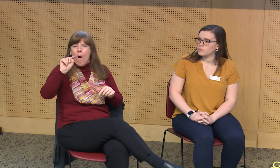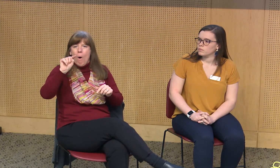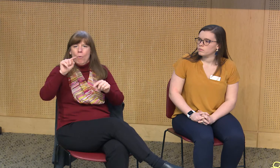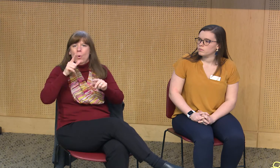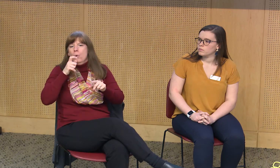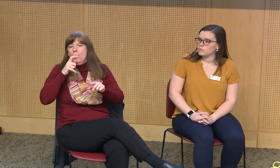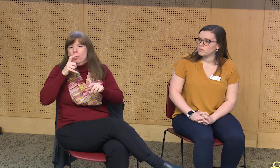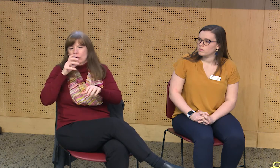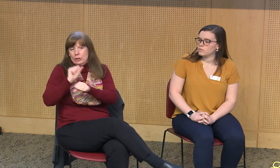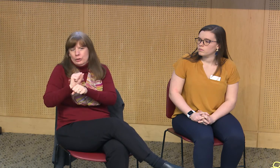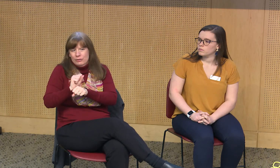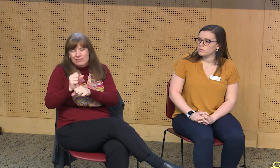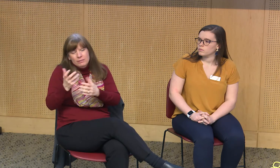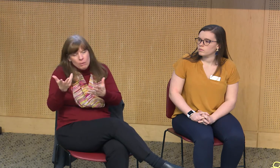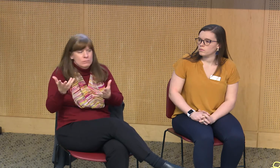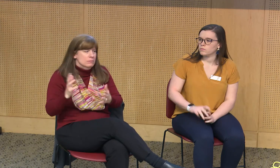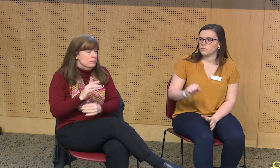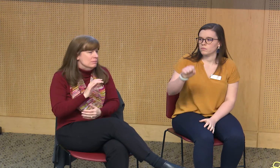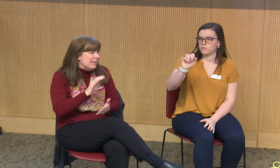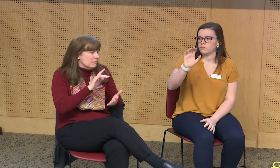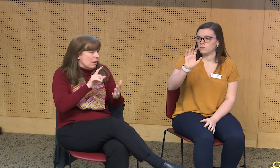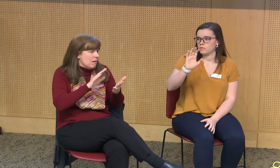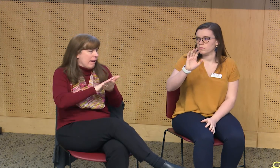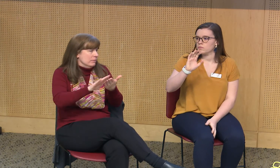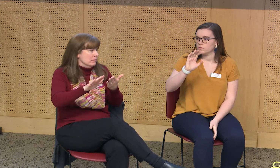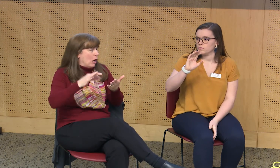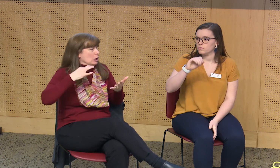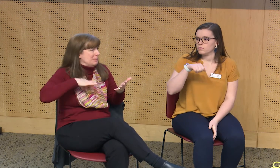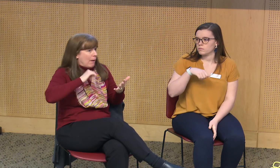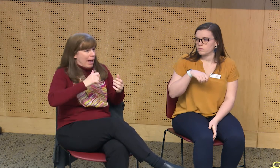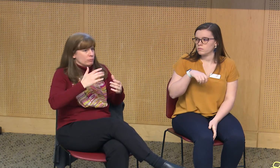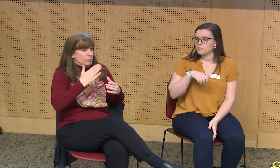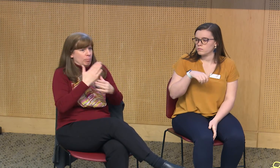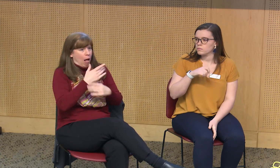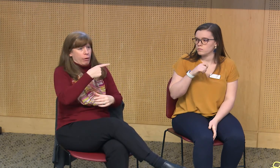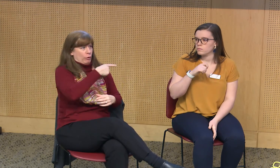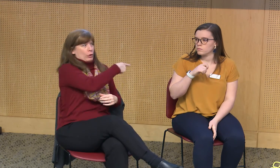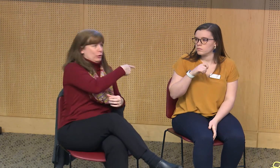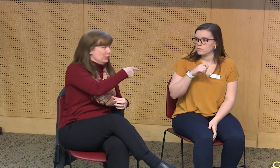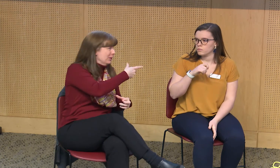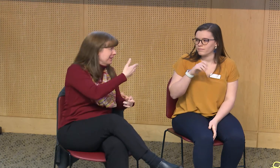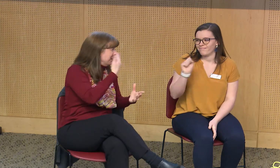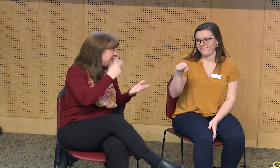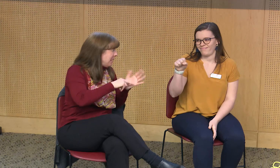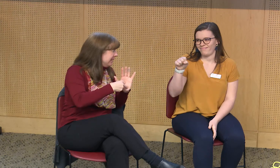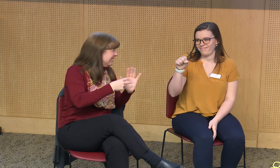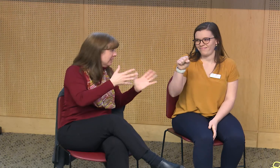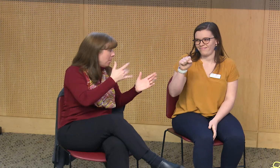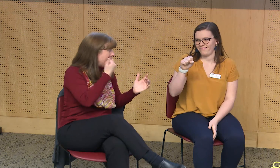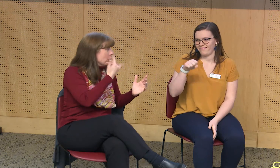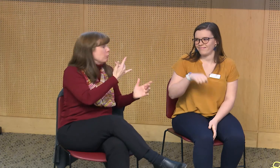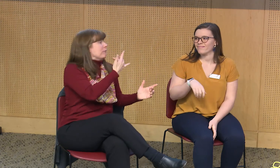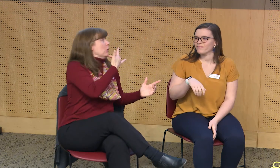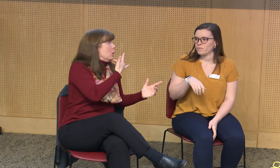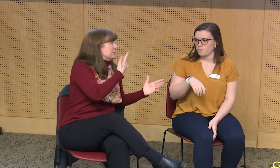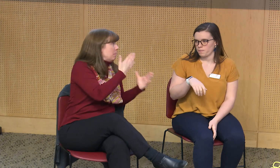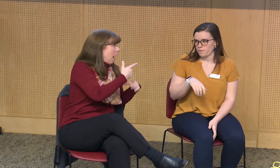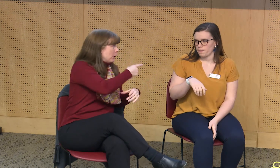on, and it will show who has that room reserved for that particular time. It's just a nice advantage. I don't have to bother Marissa. I can go directly